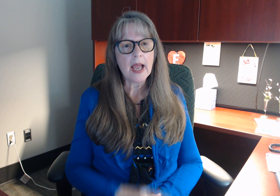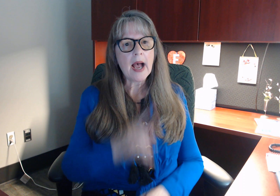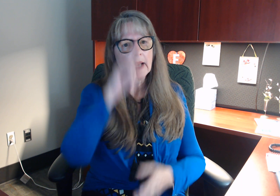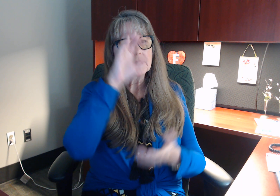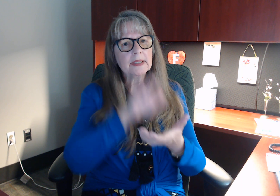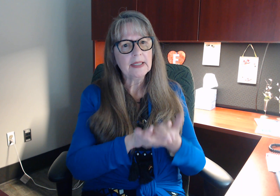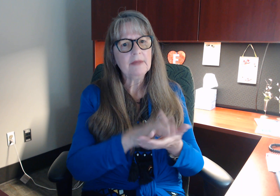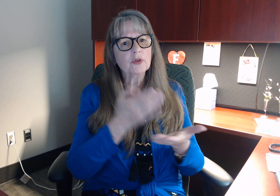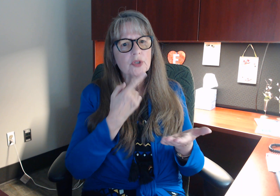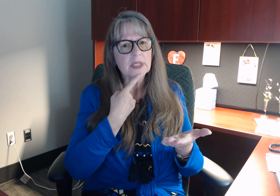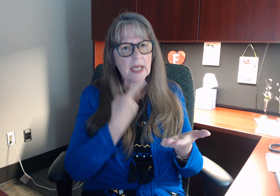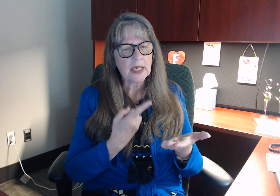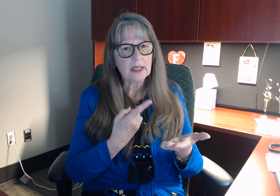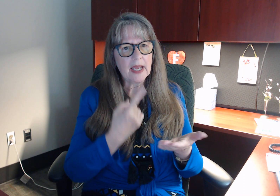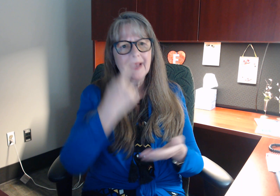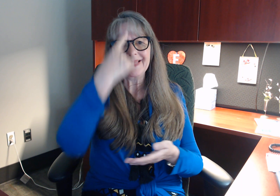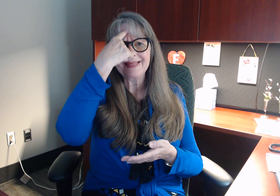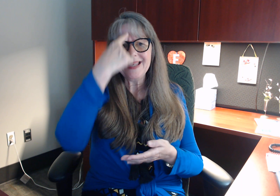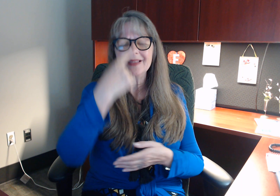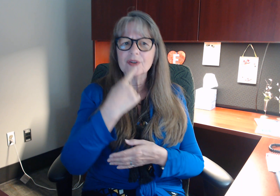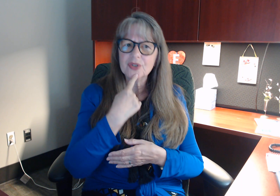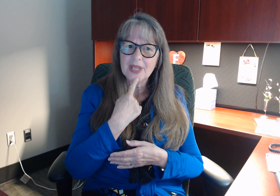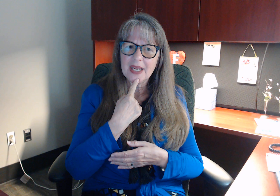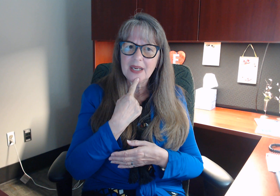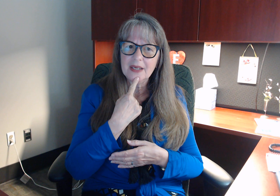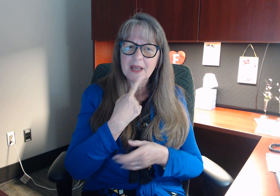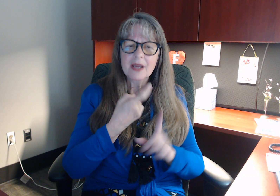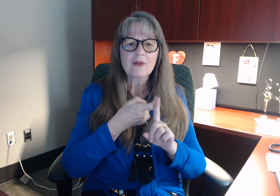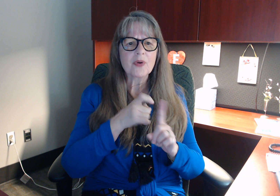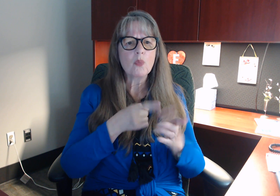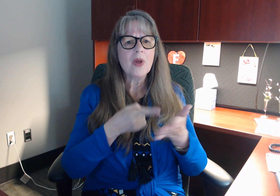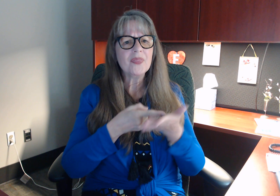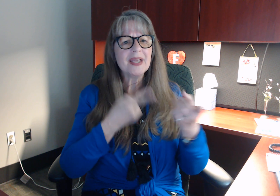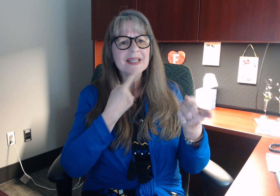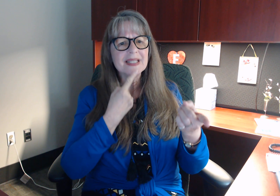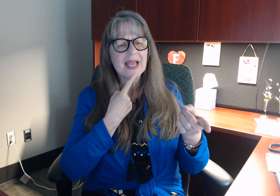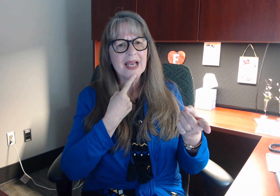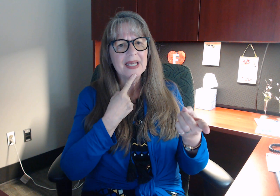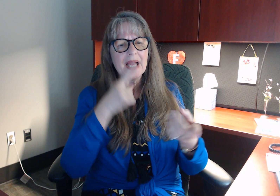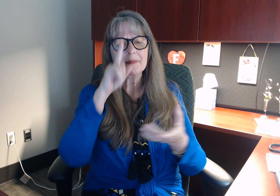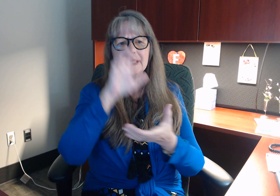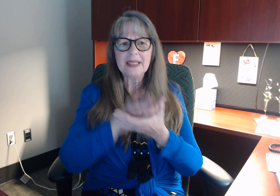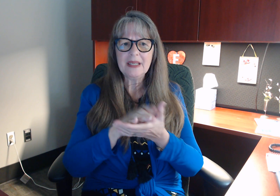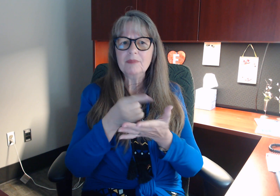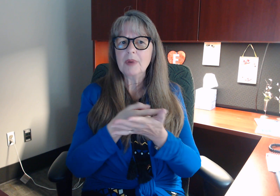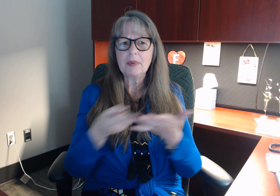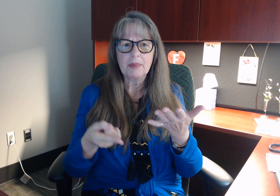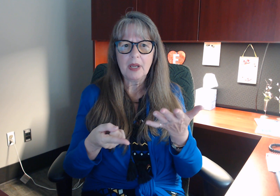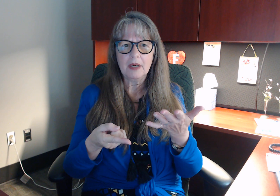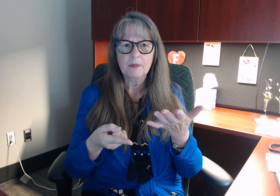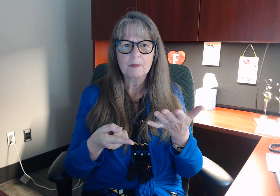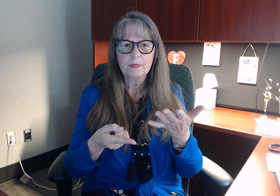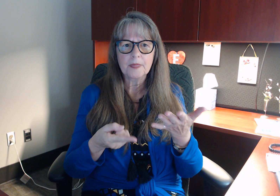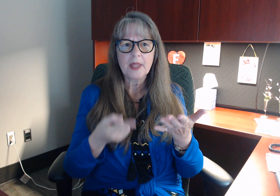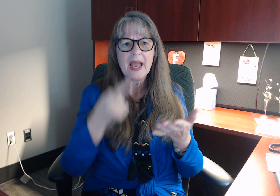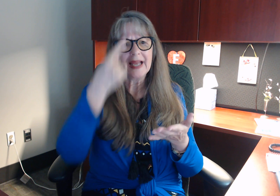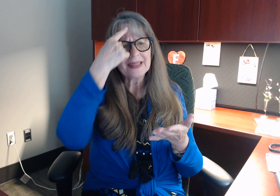I believe they're saying, I think they're saying, from what they said, I believe blah, blah, blah. I think